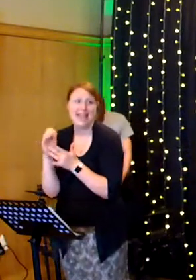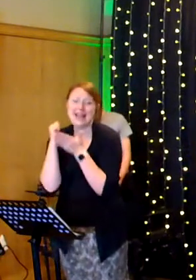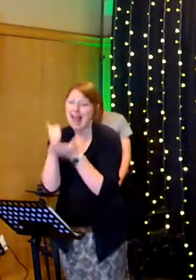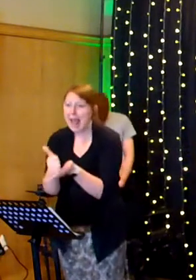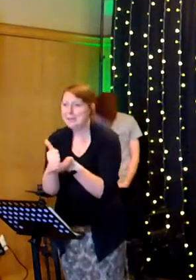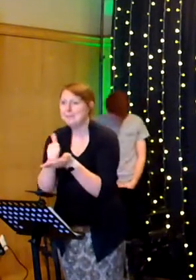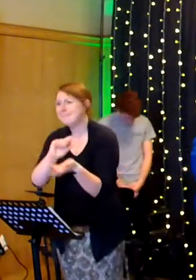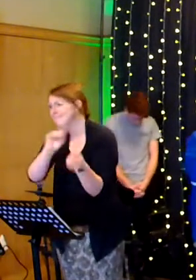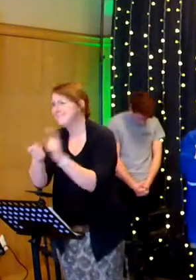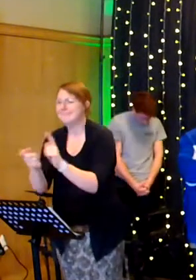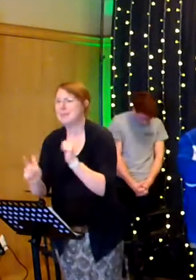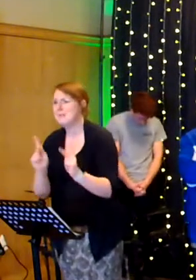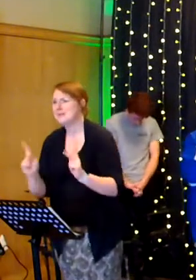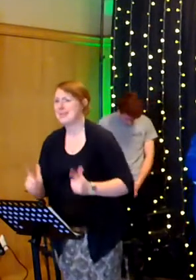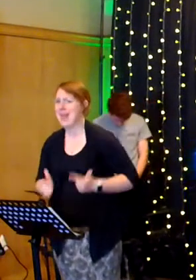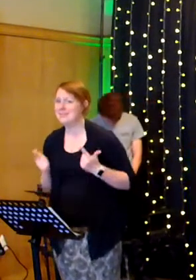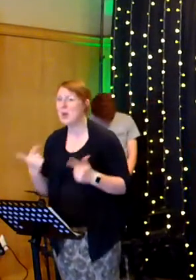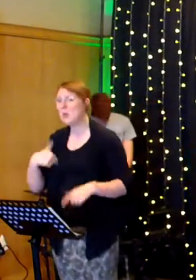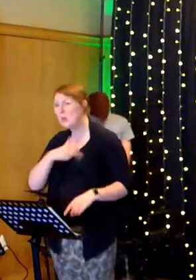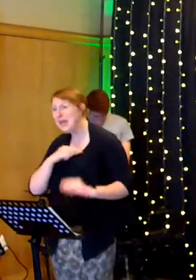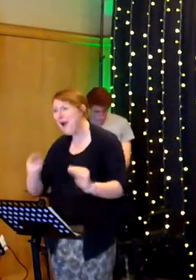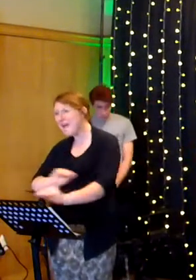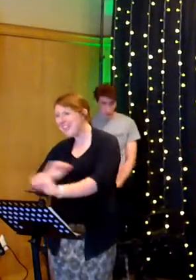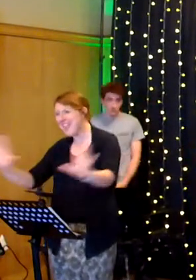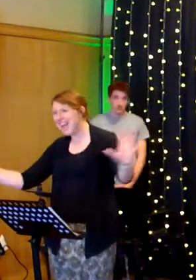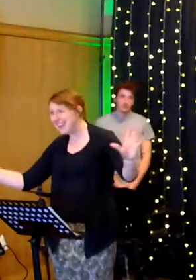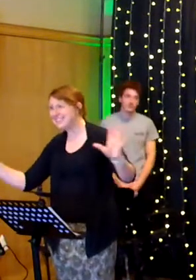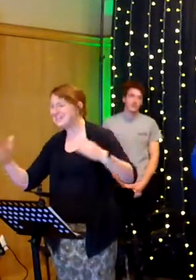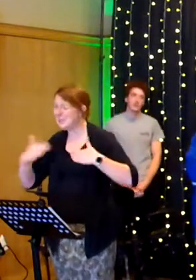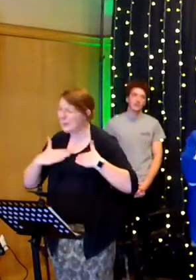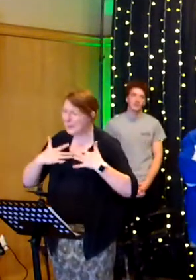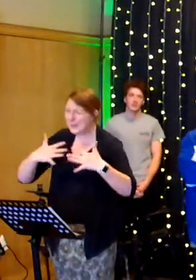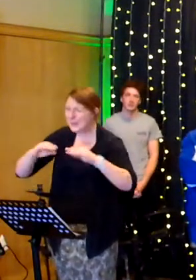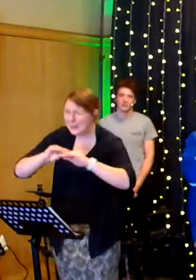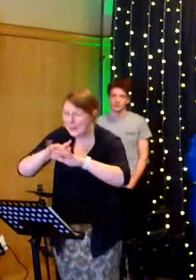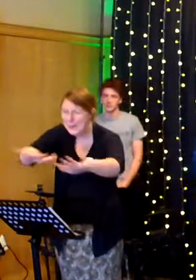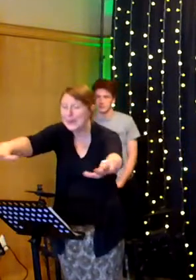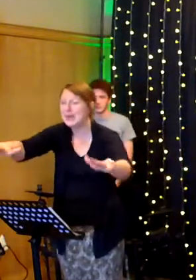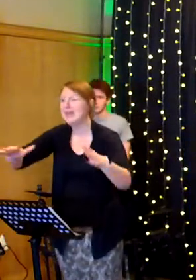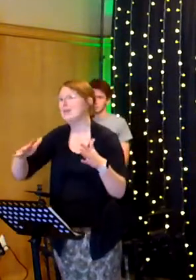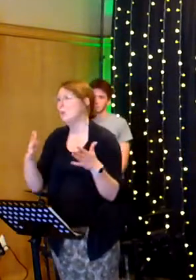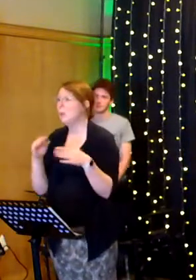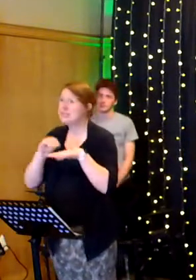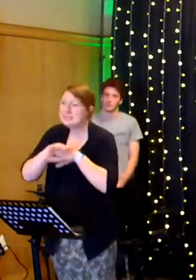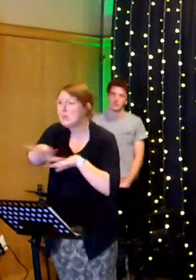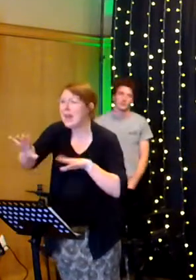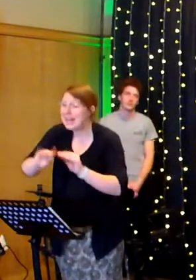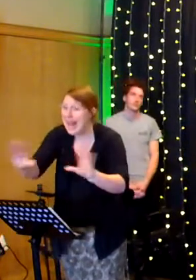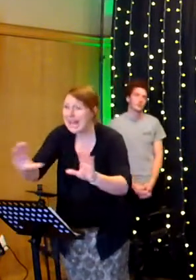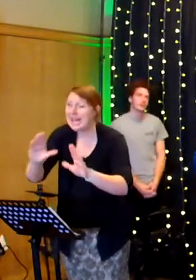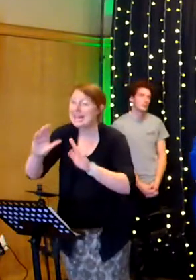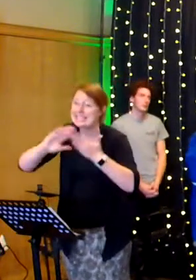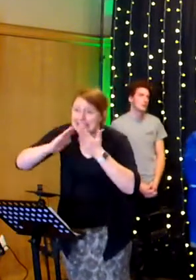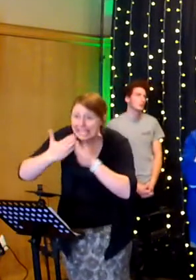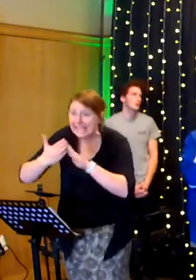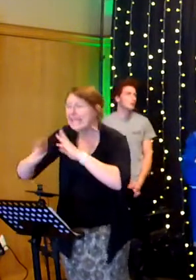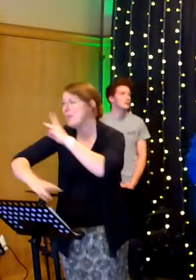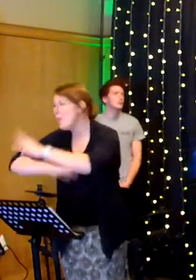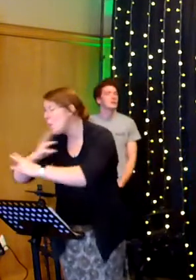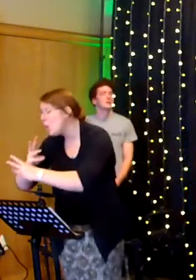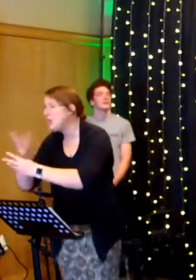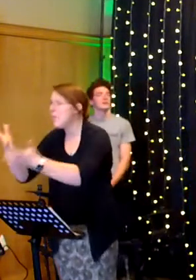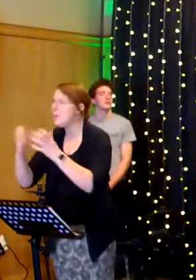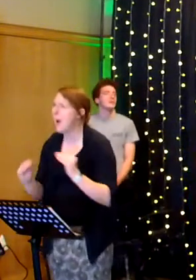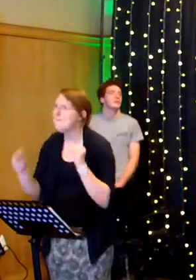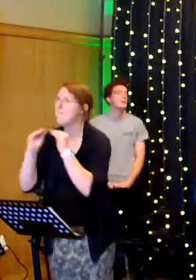and just a light. We are a light in this kingdom, I mean, in this city, and a light to the world, and we want to see that light increase more and more and